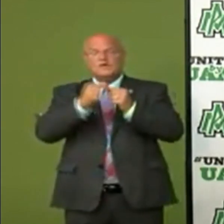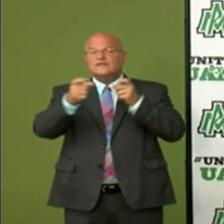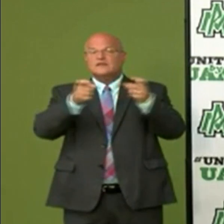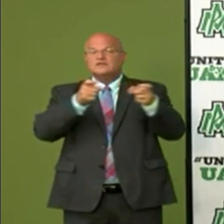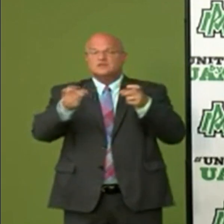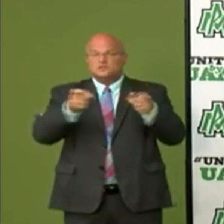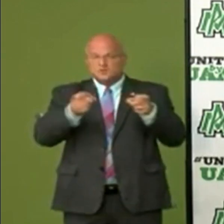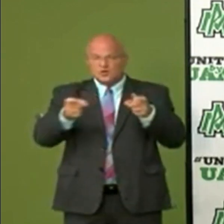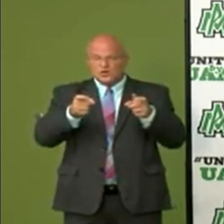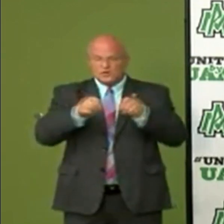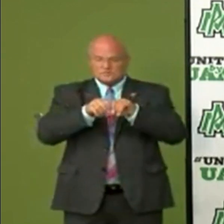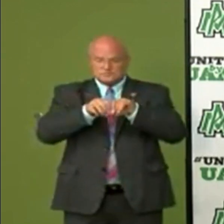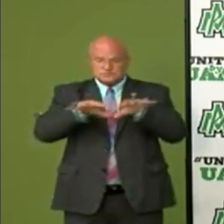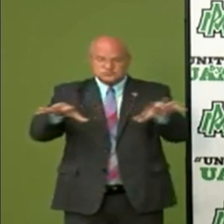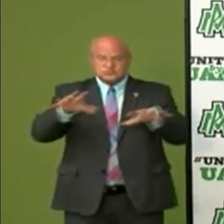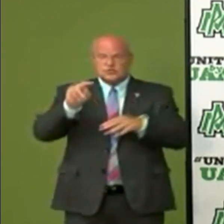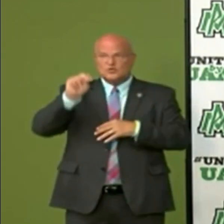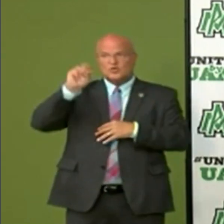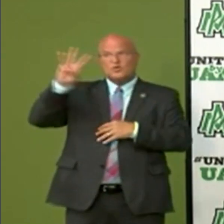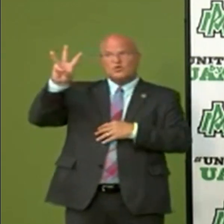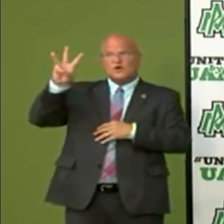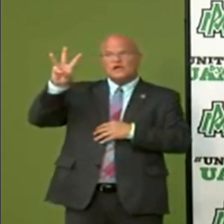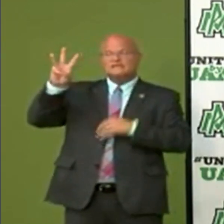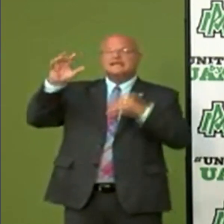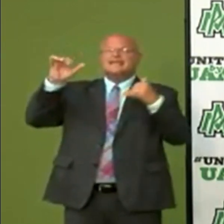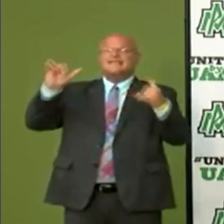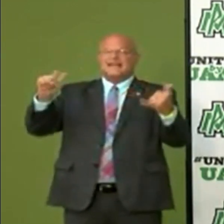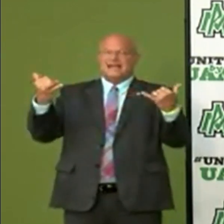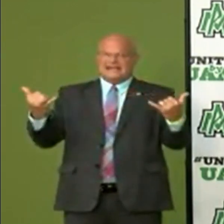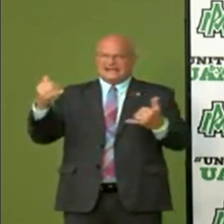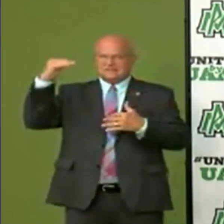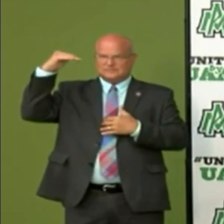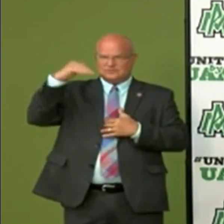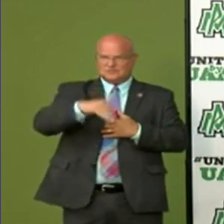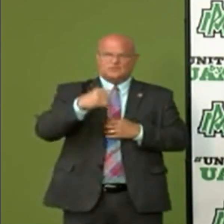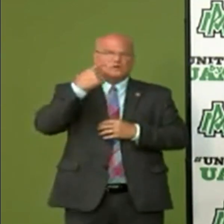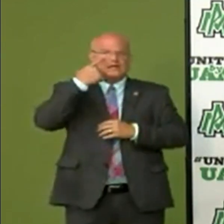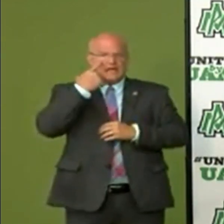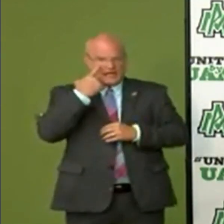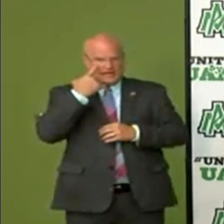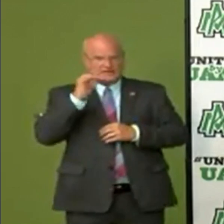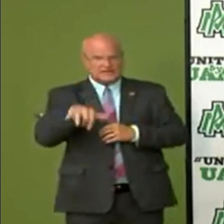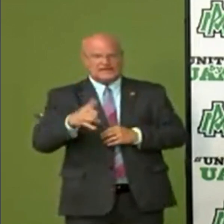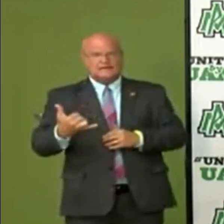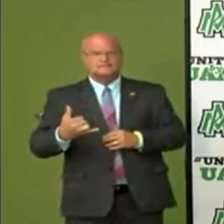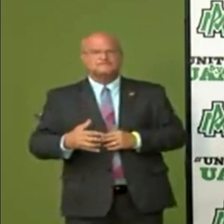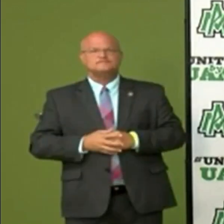control of the outbreak in the Northwest, that's what's trending downward. So we're going to keep an eye on that.